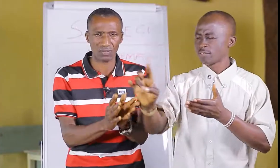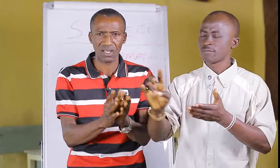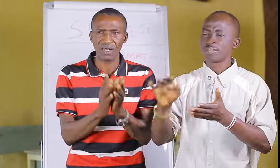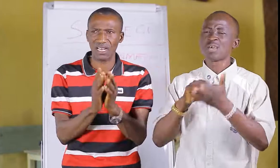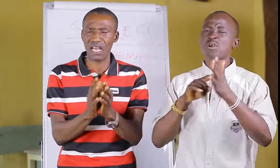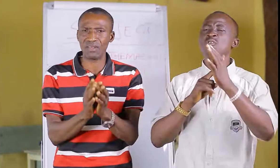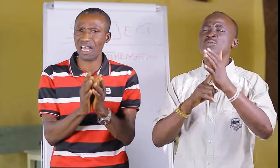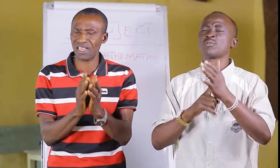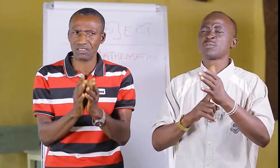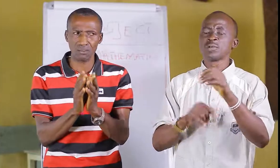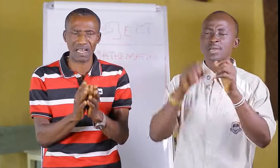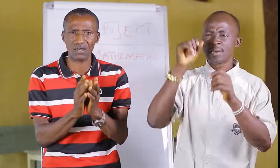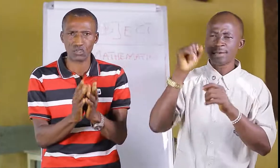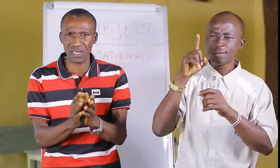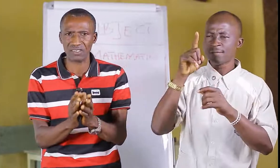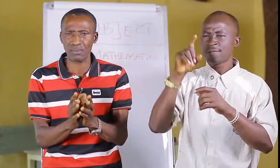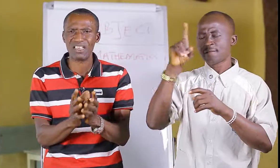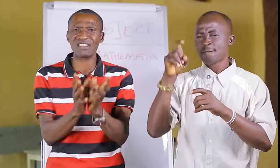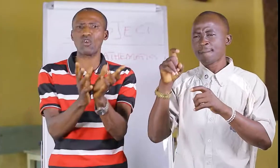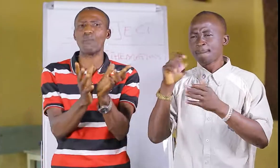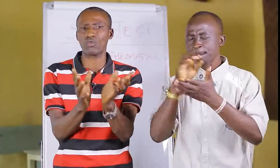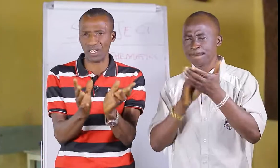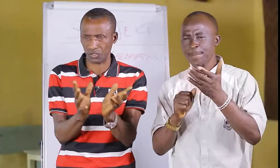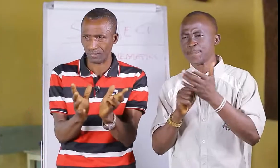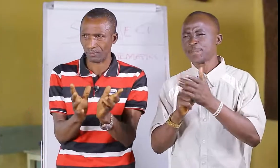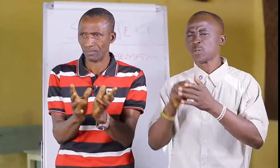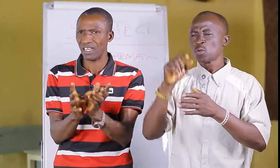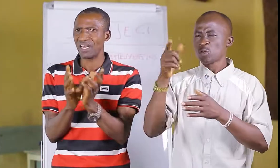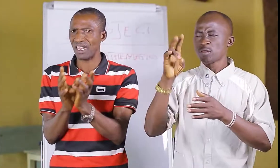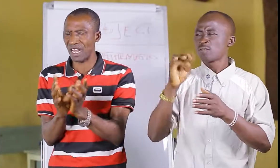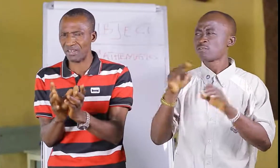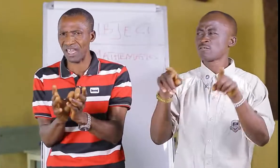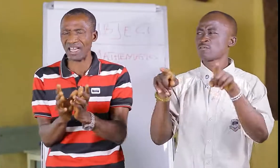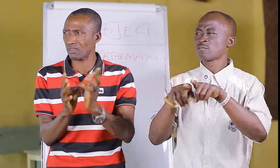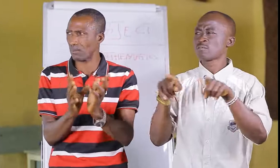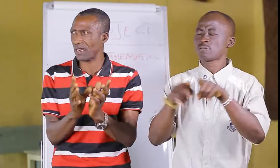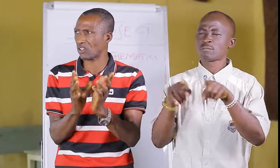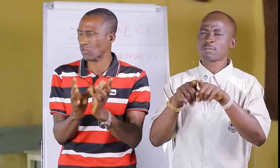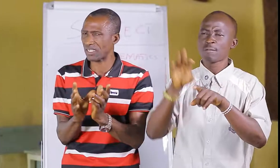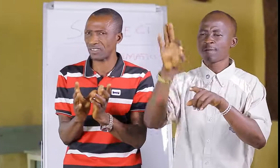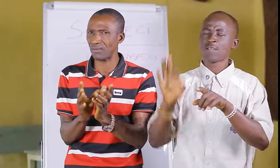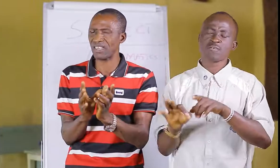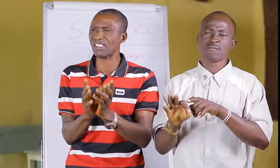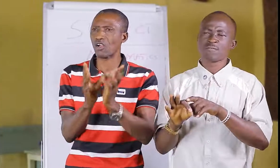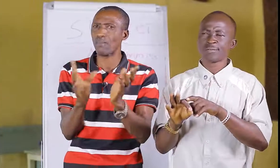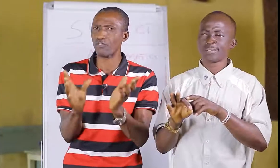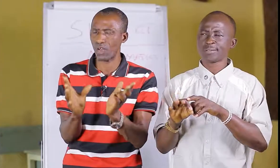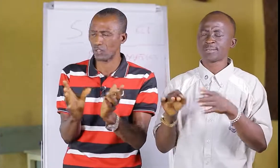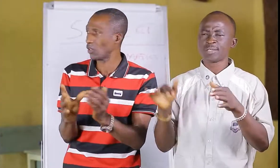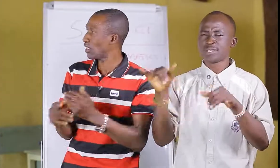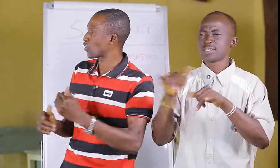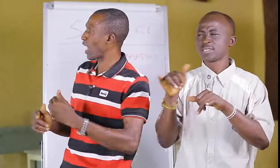shows 11x minus 27 is a common factor. 11x minus 27 is a